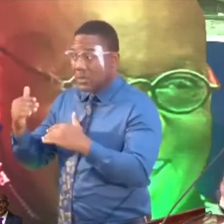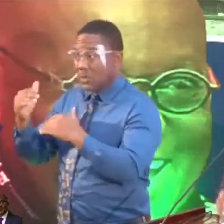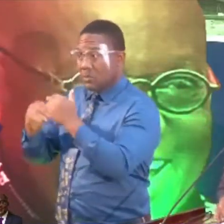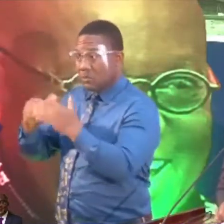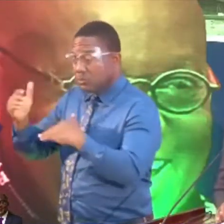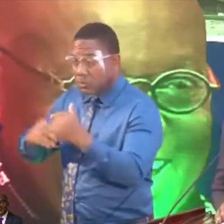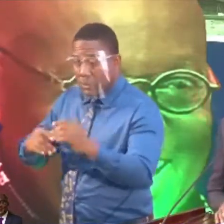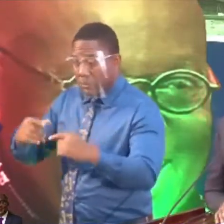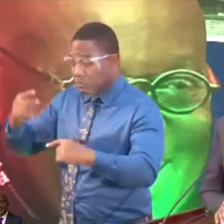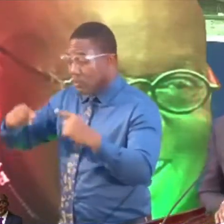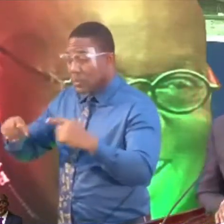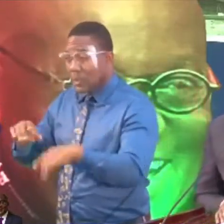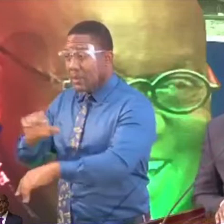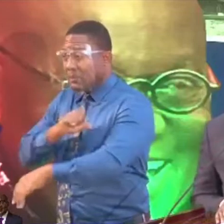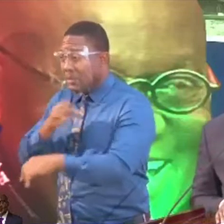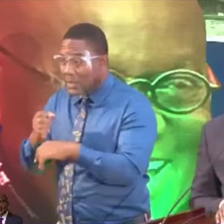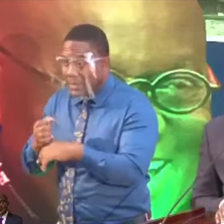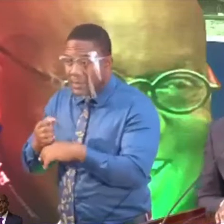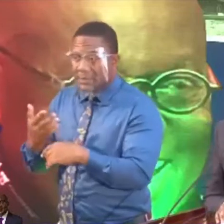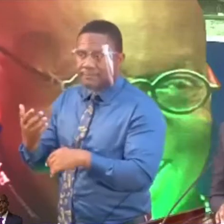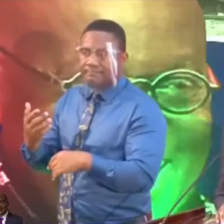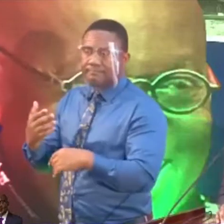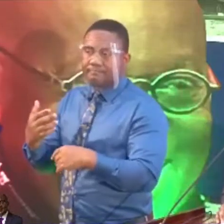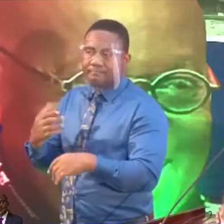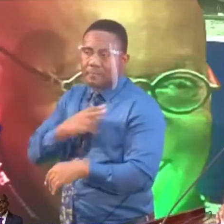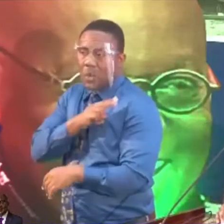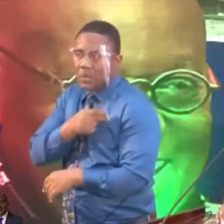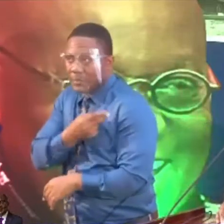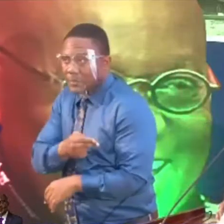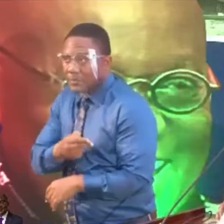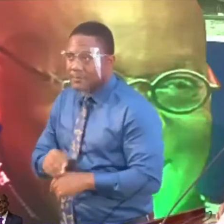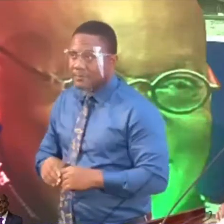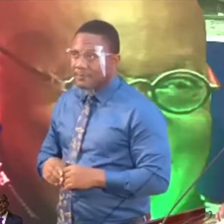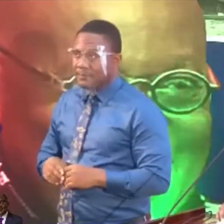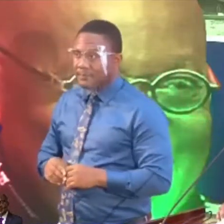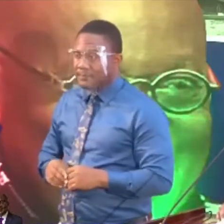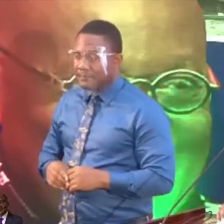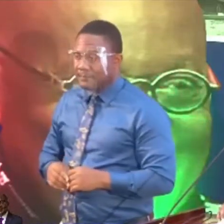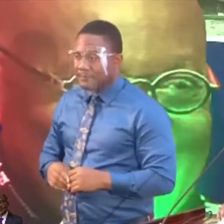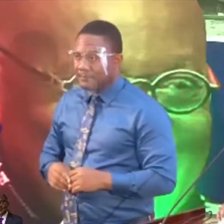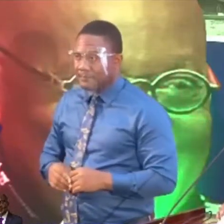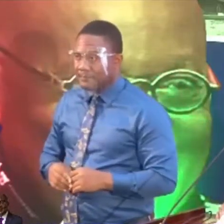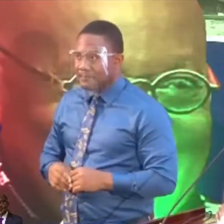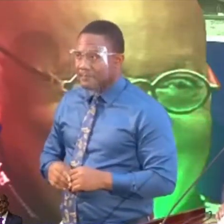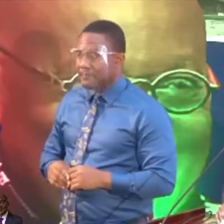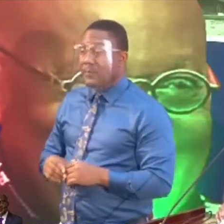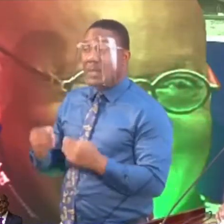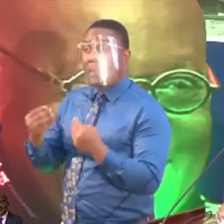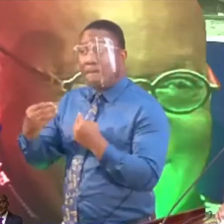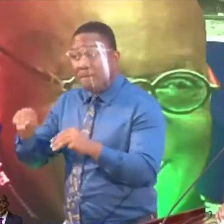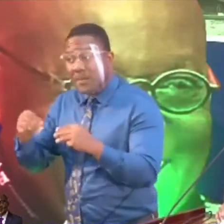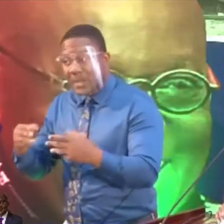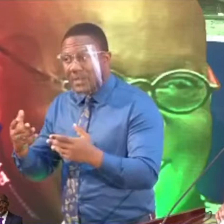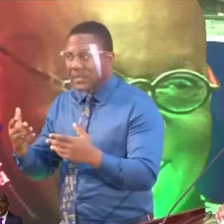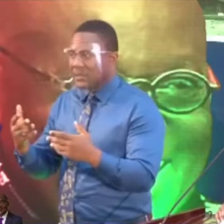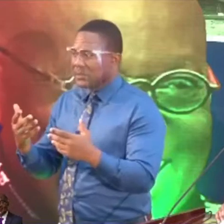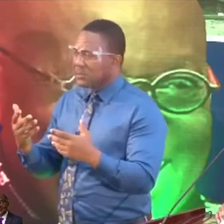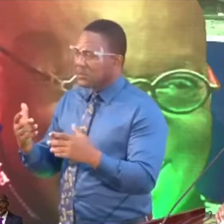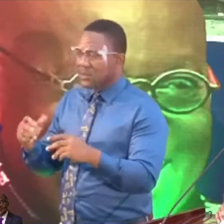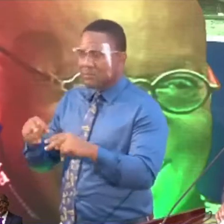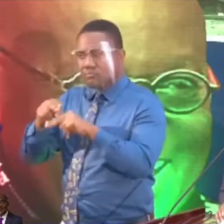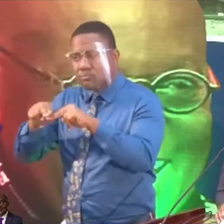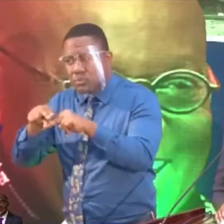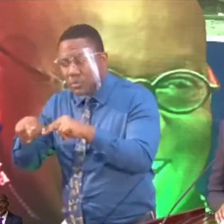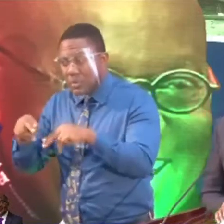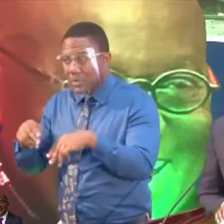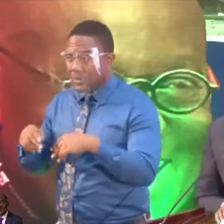infrastructure, energy, health infrastructure, housing, industrial infrastructure, market infrastructure, railway